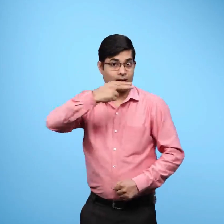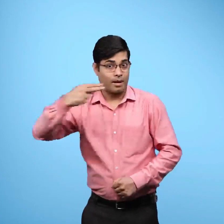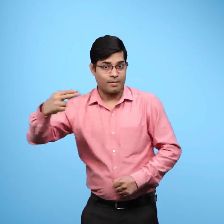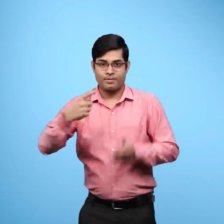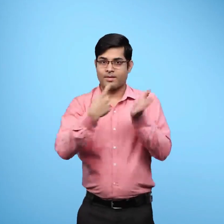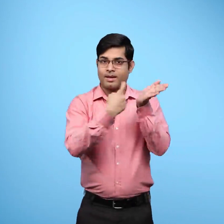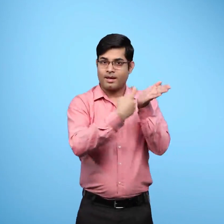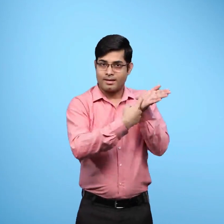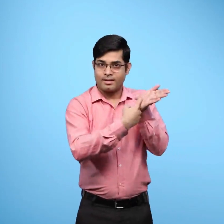Ramya